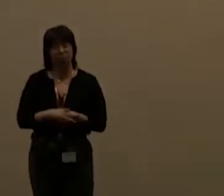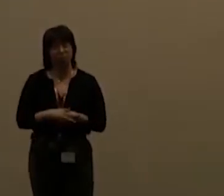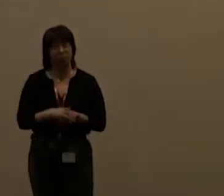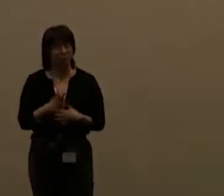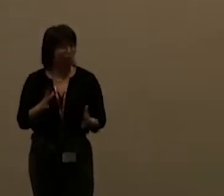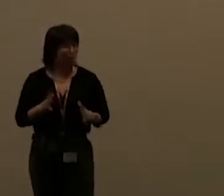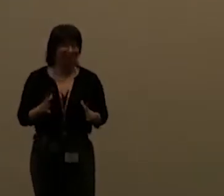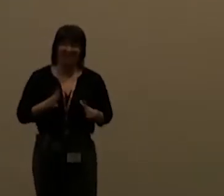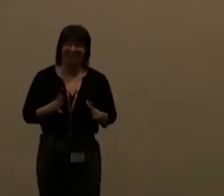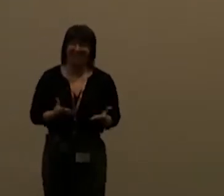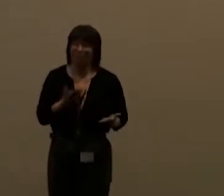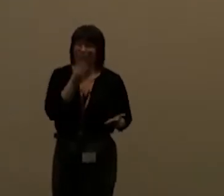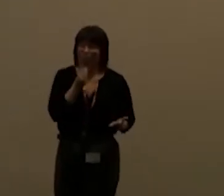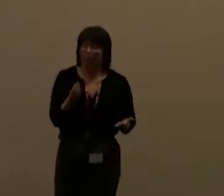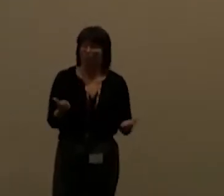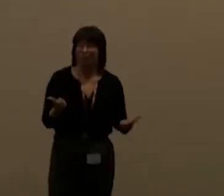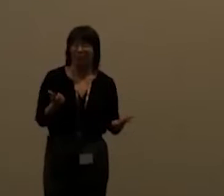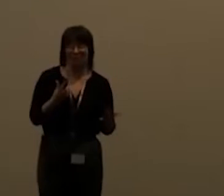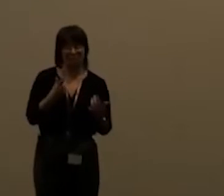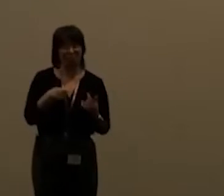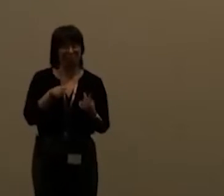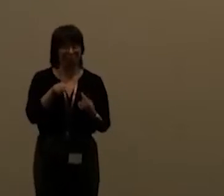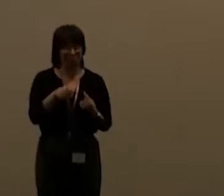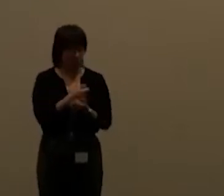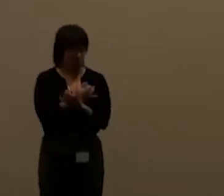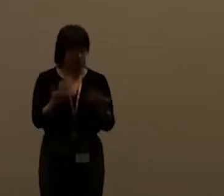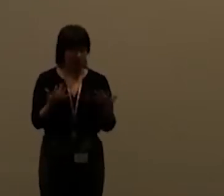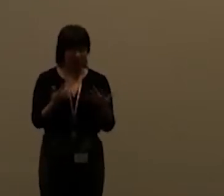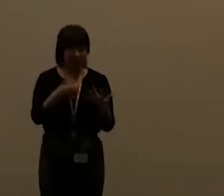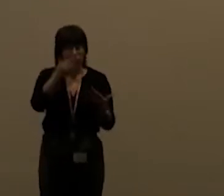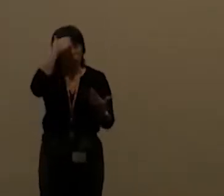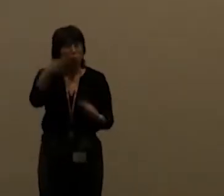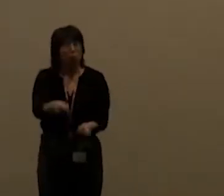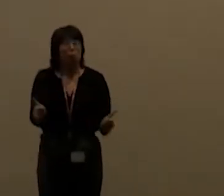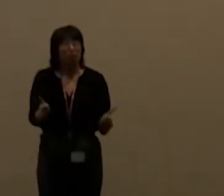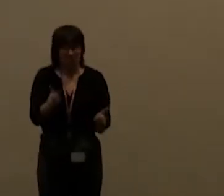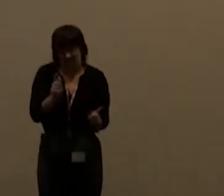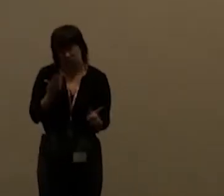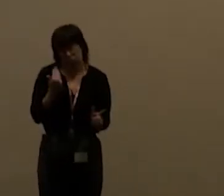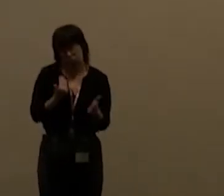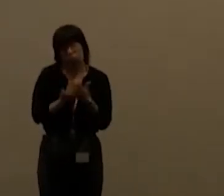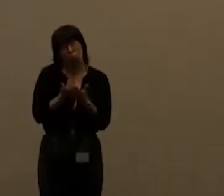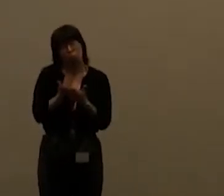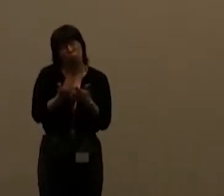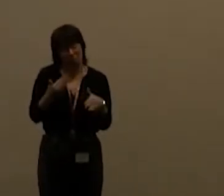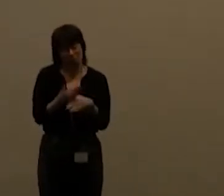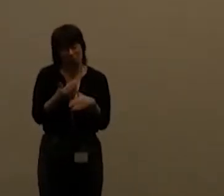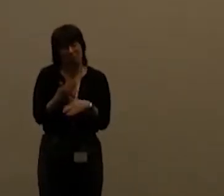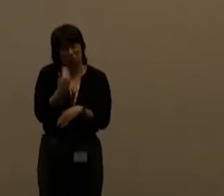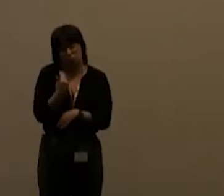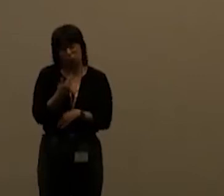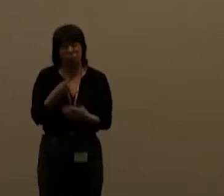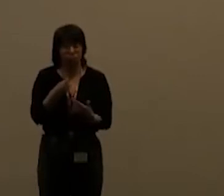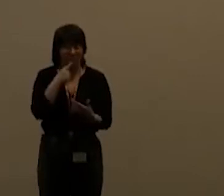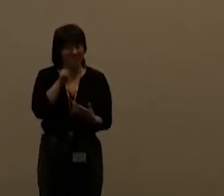and we're ready to go. So again, just something that I think a lot of people don't know about because it's fairly new functionality in here. And you see